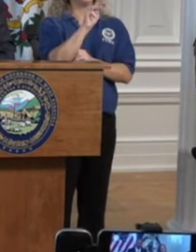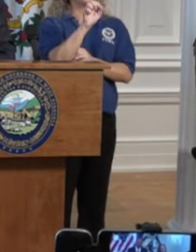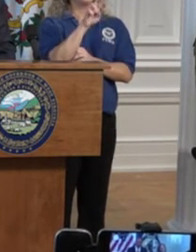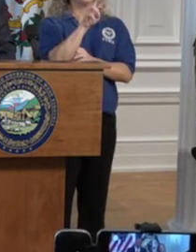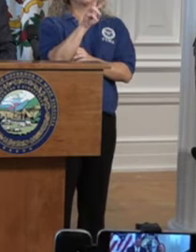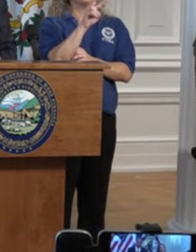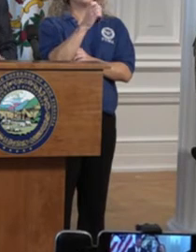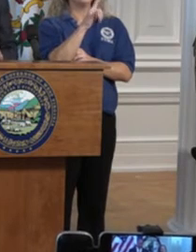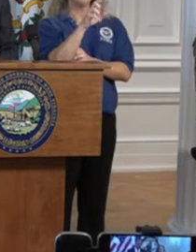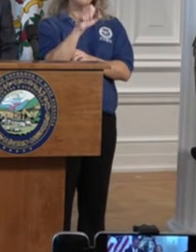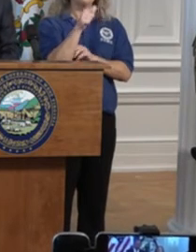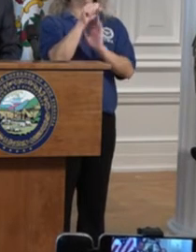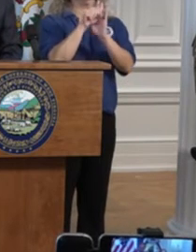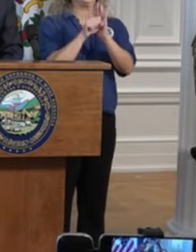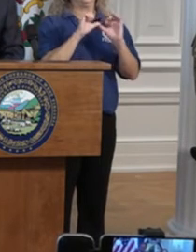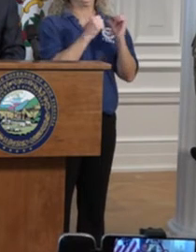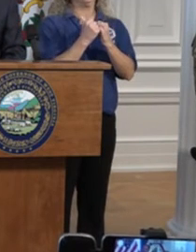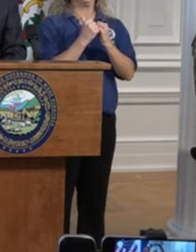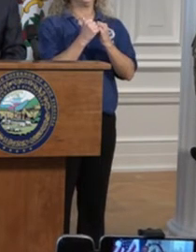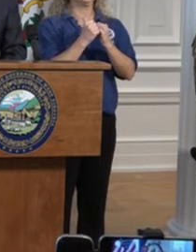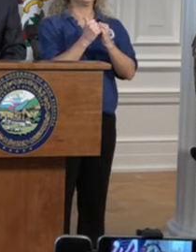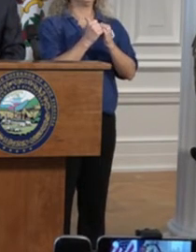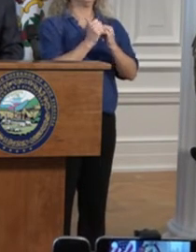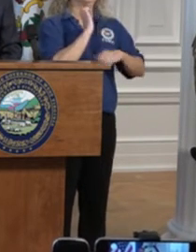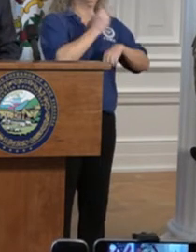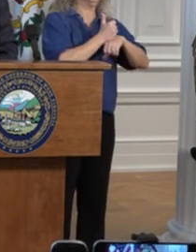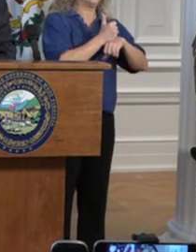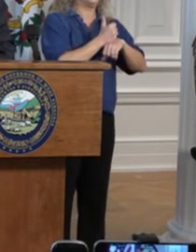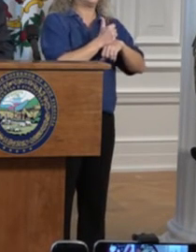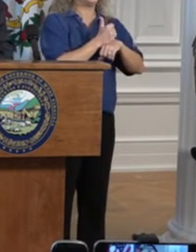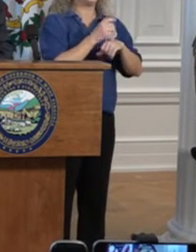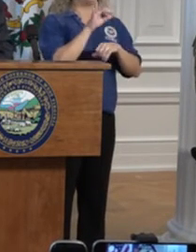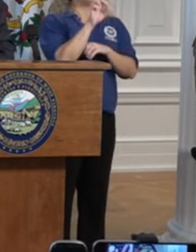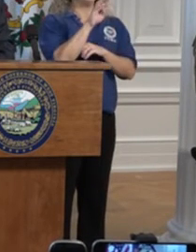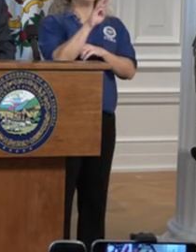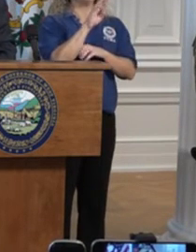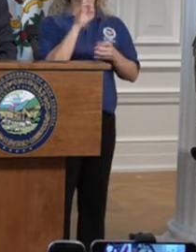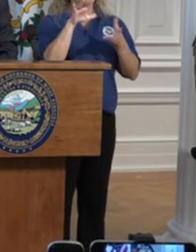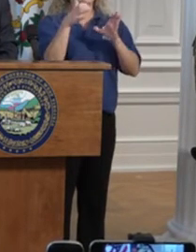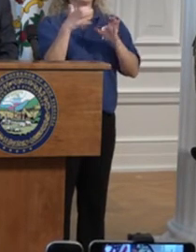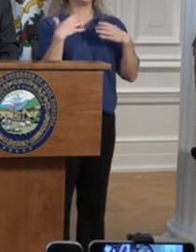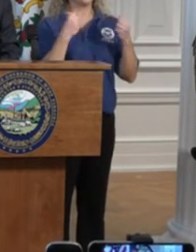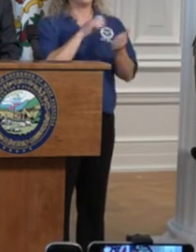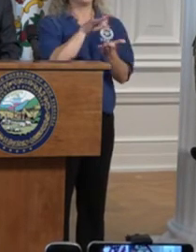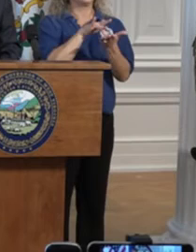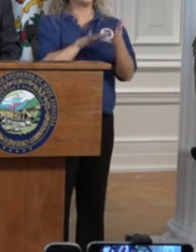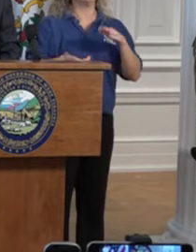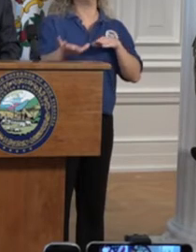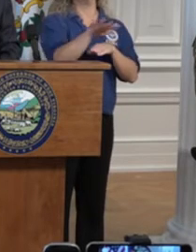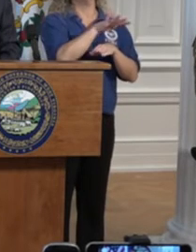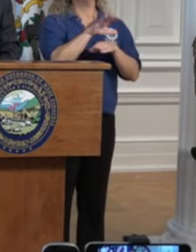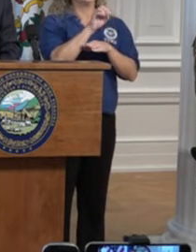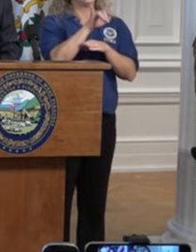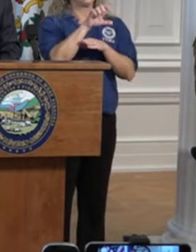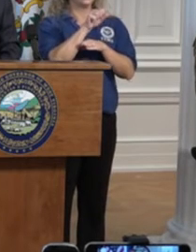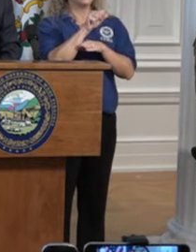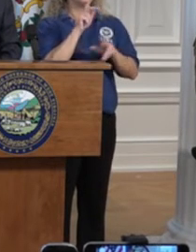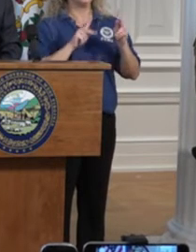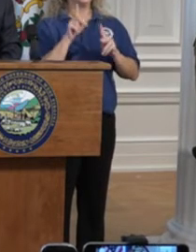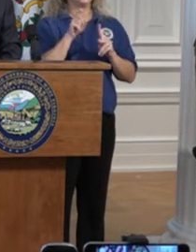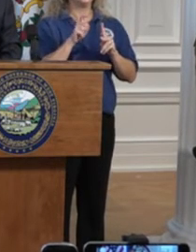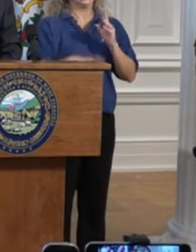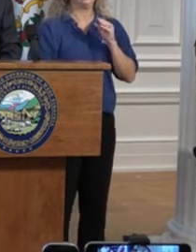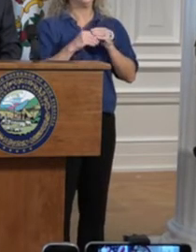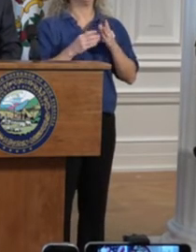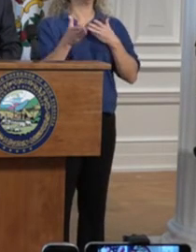state agencies stationed at FEMA's disaster recovery centers across our affected counties for those who needed